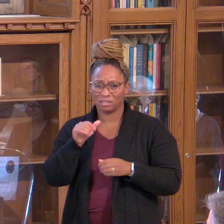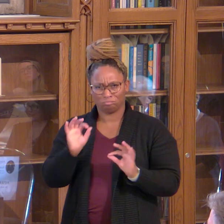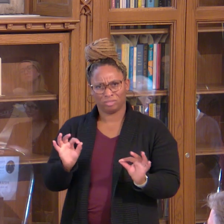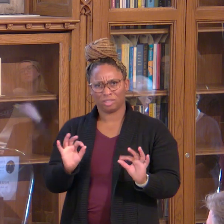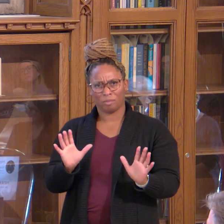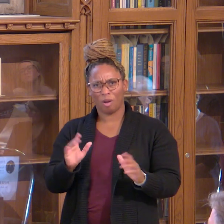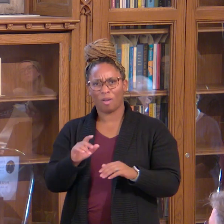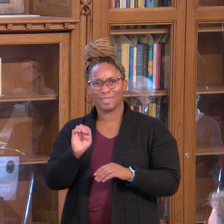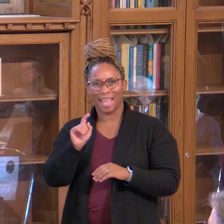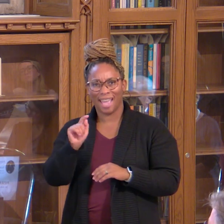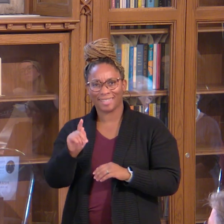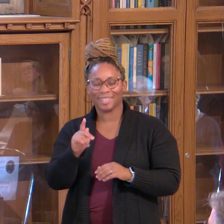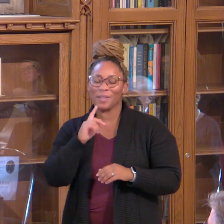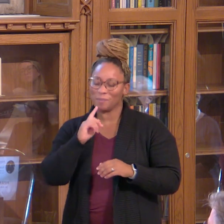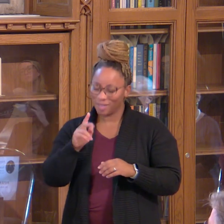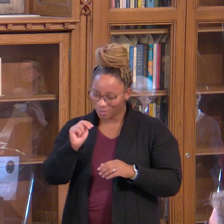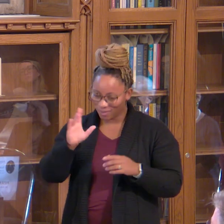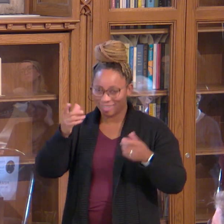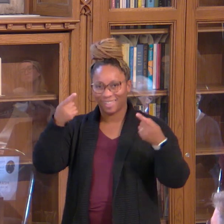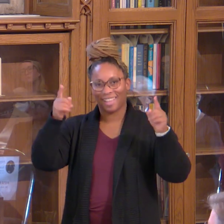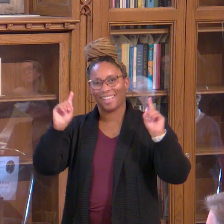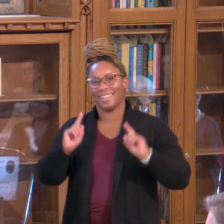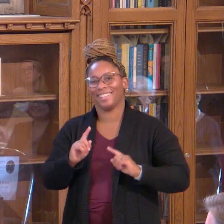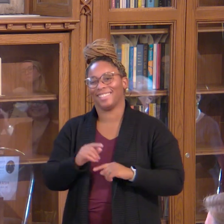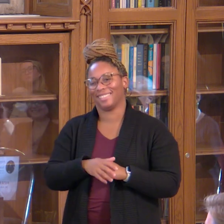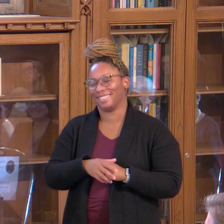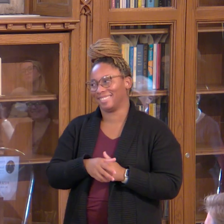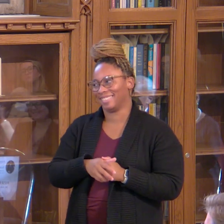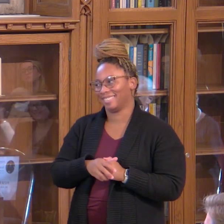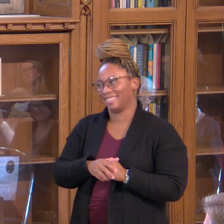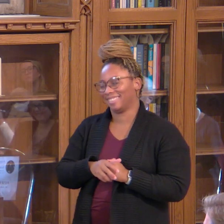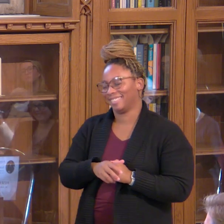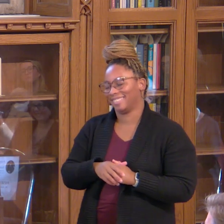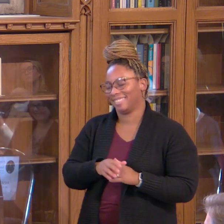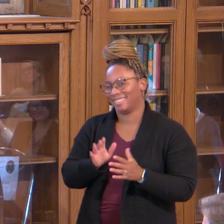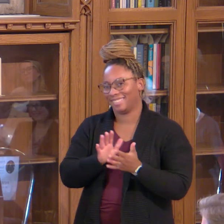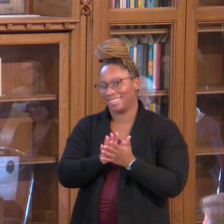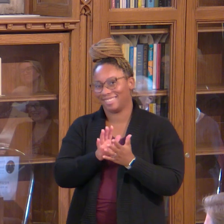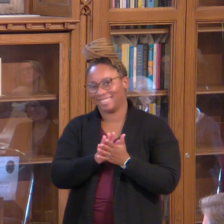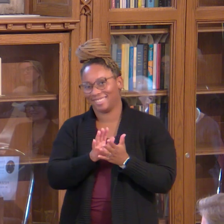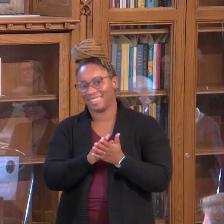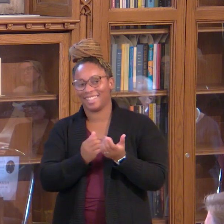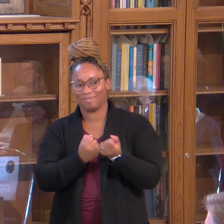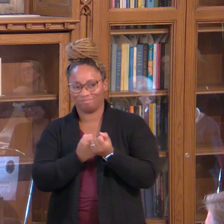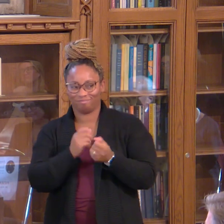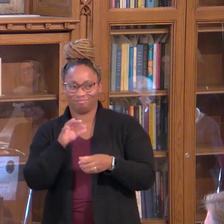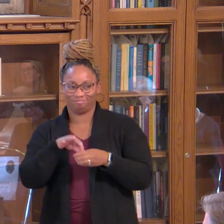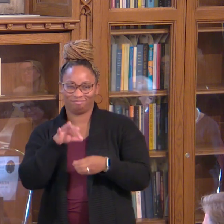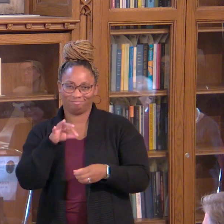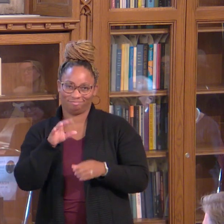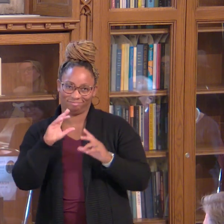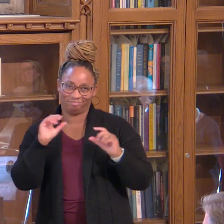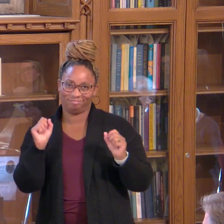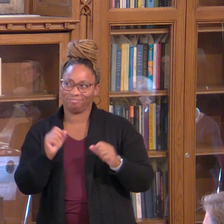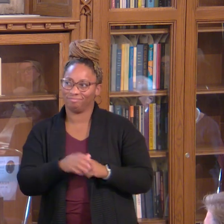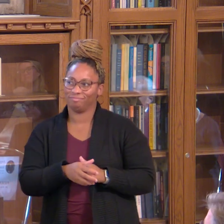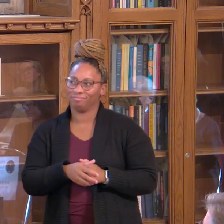but North Carolina came through the ninth and 10th I know we should all